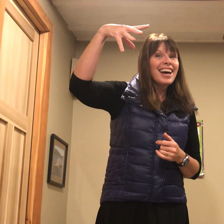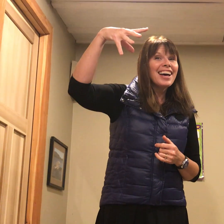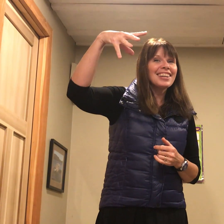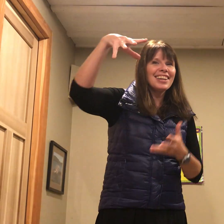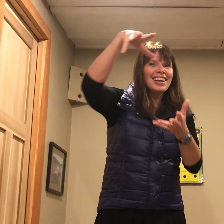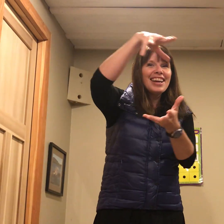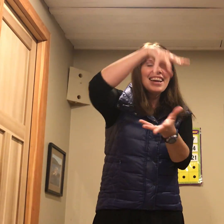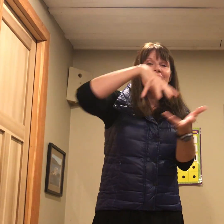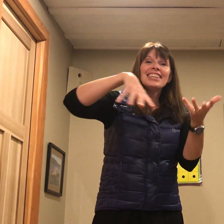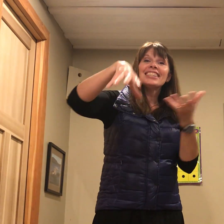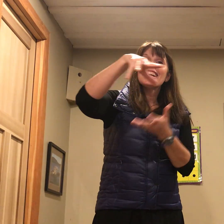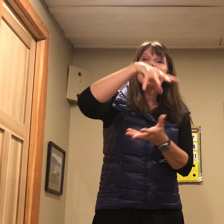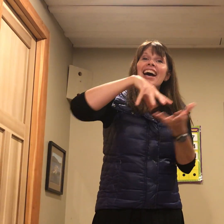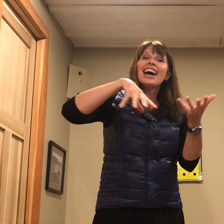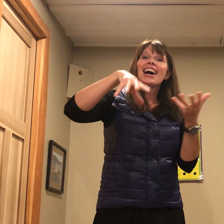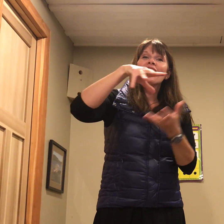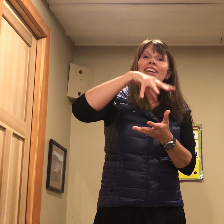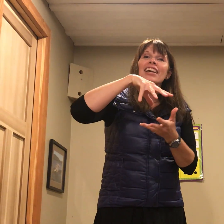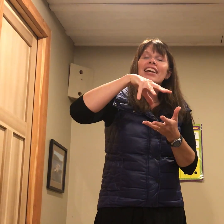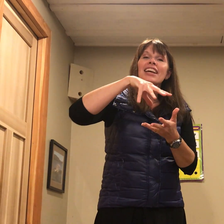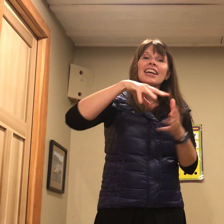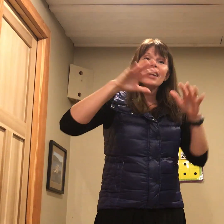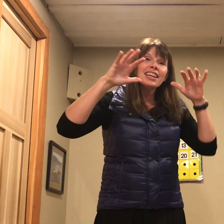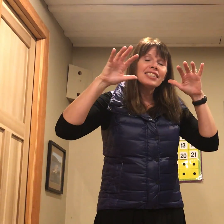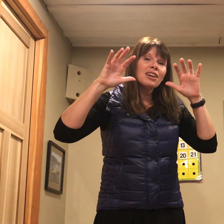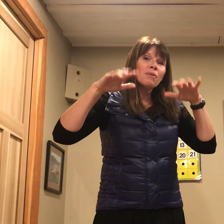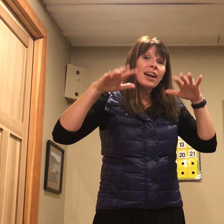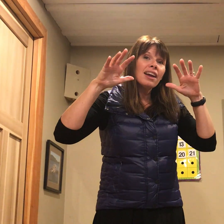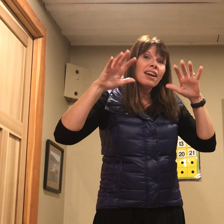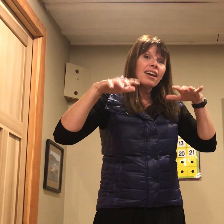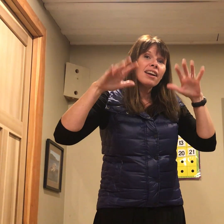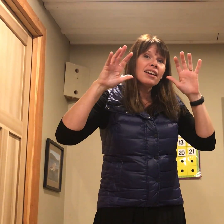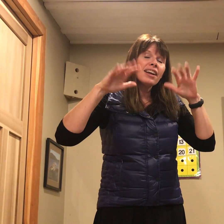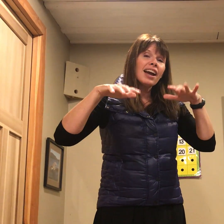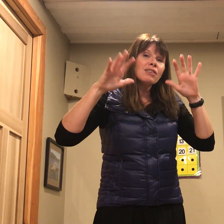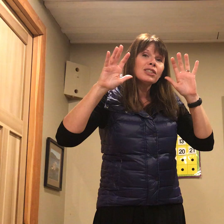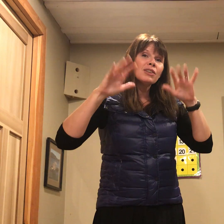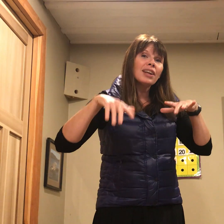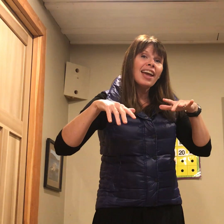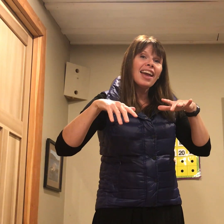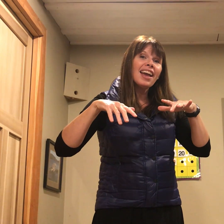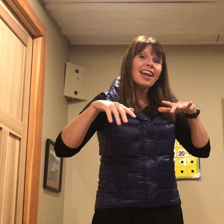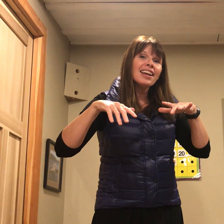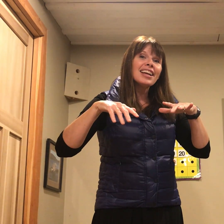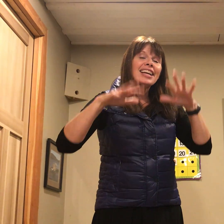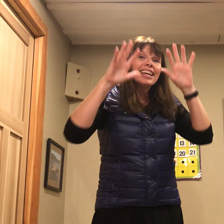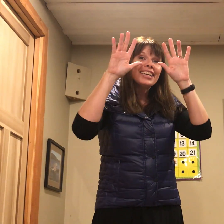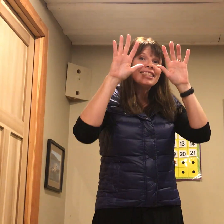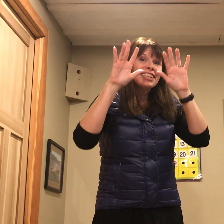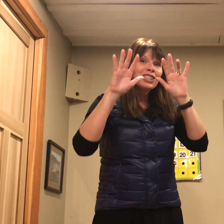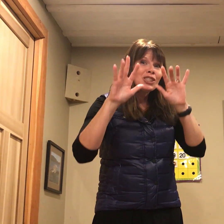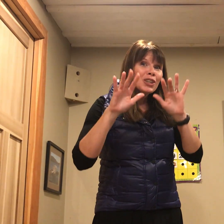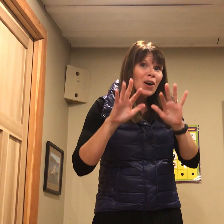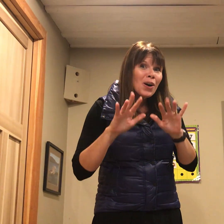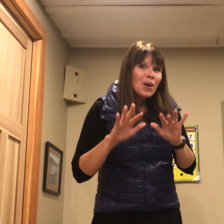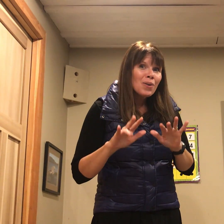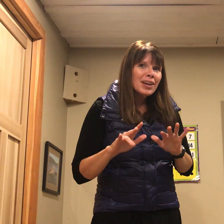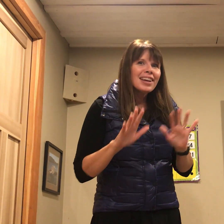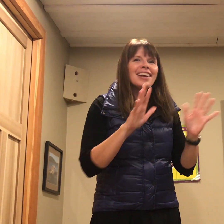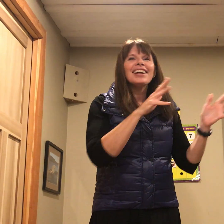sunny? Is it cloudy? Is it raining out today? Is it snowy?